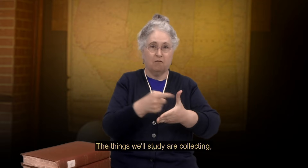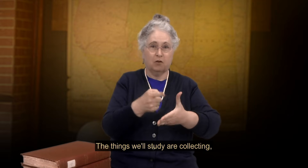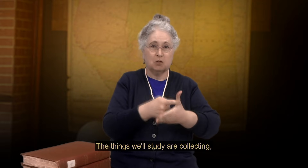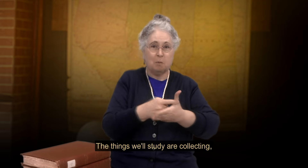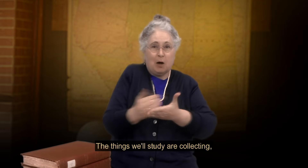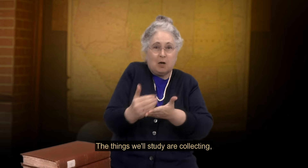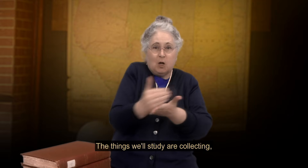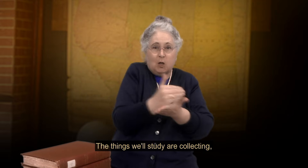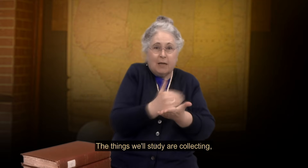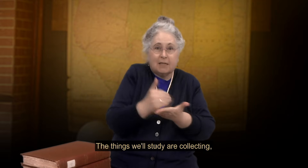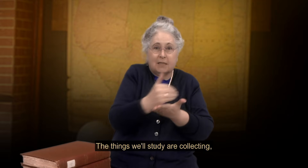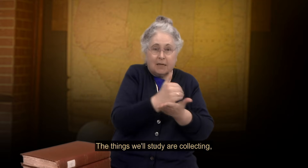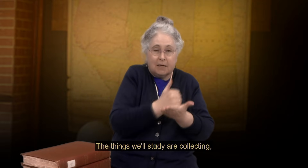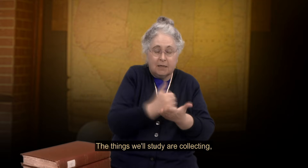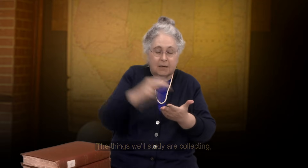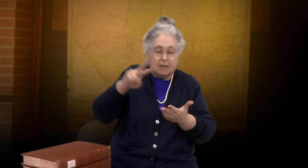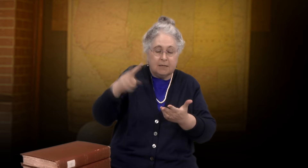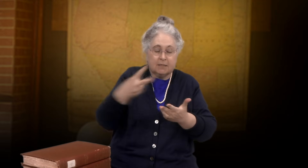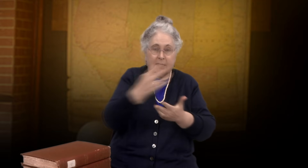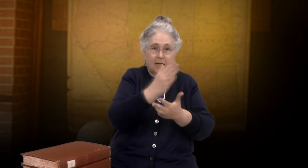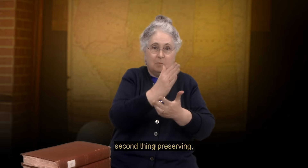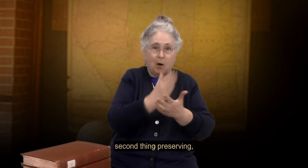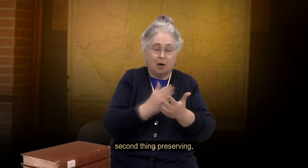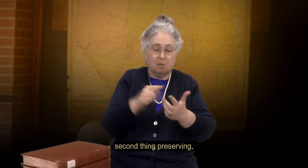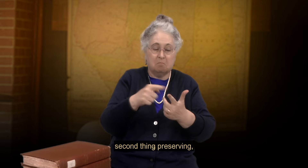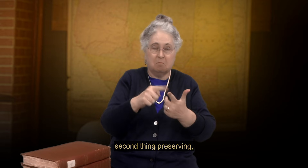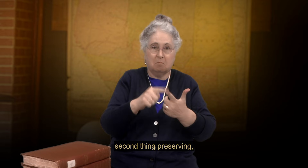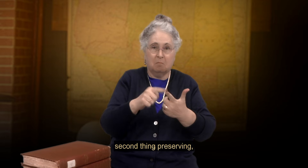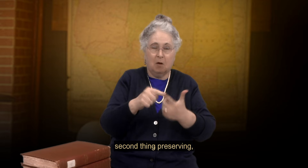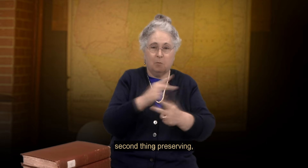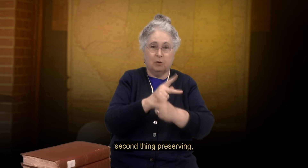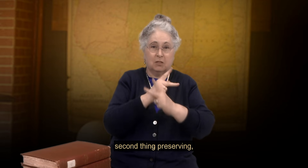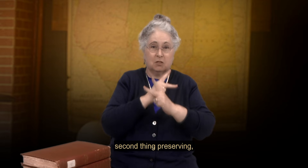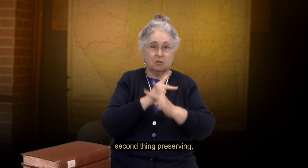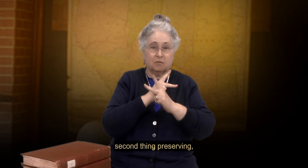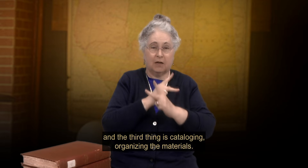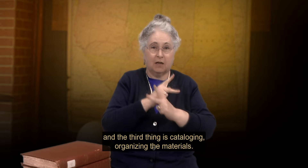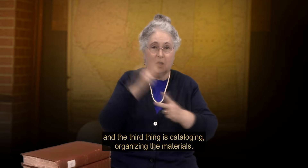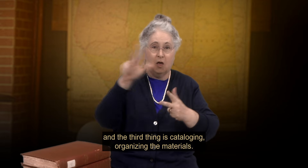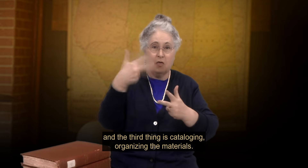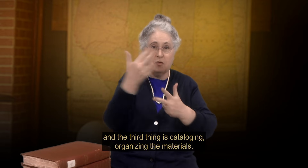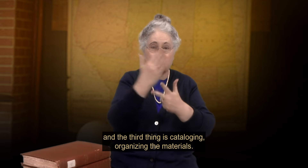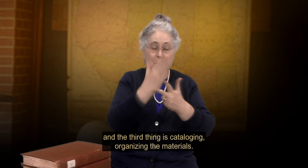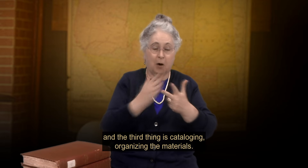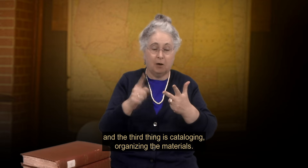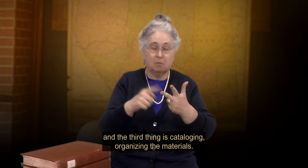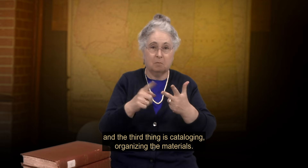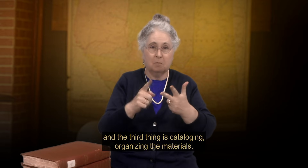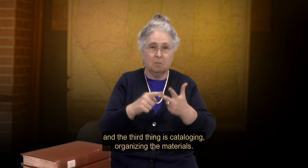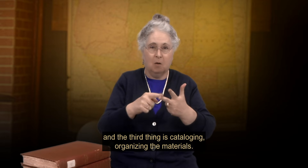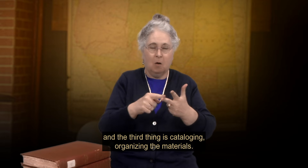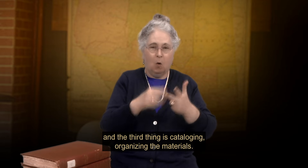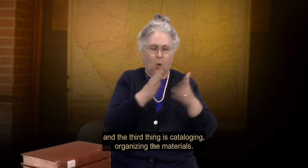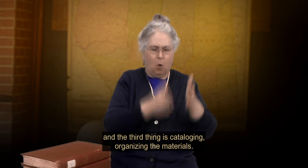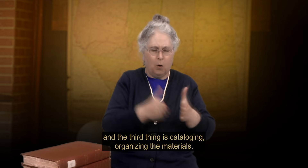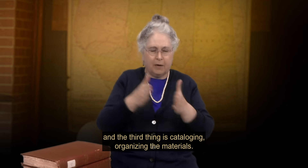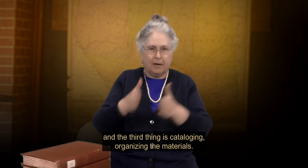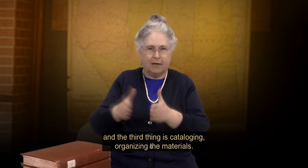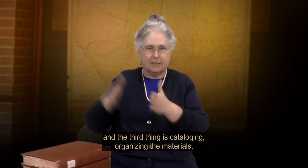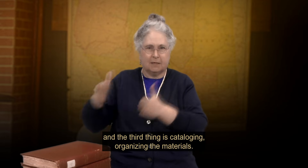things we'll study are collecting, second thing, preserving, and the third thing is cataloging, organizing the